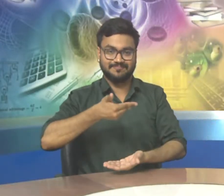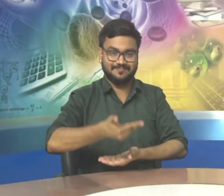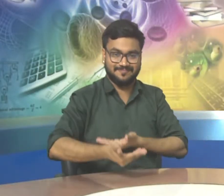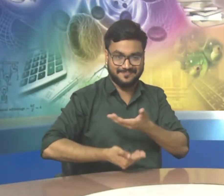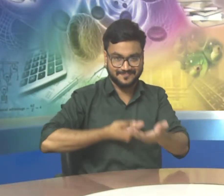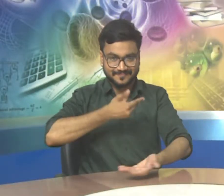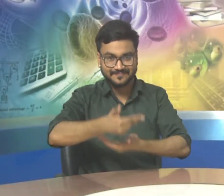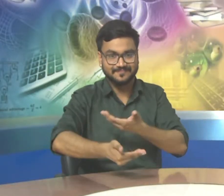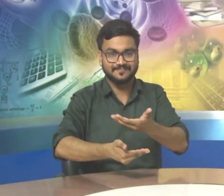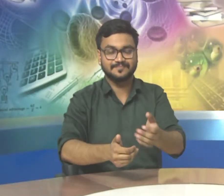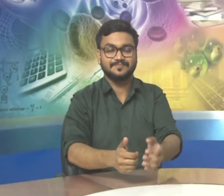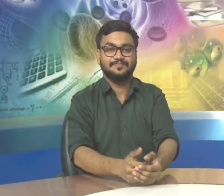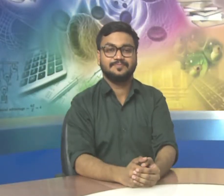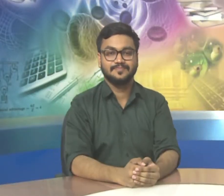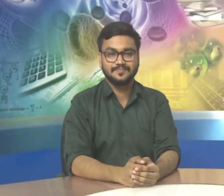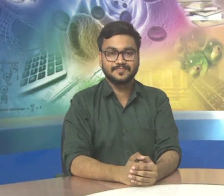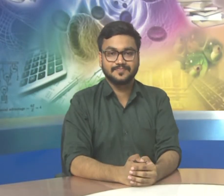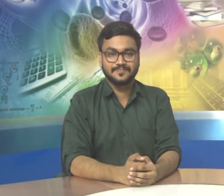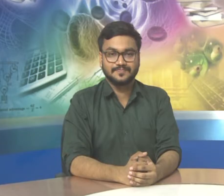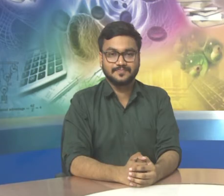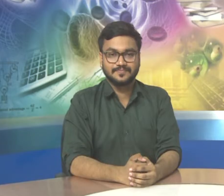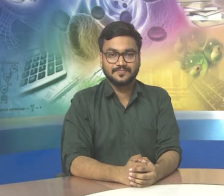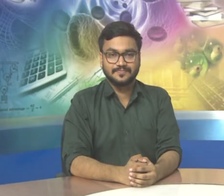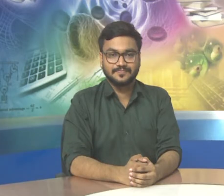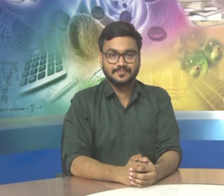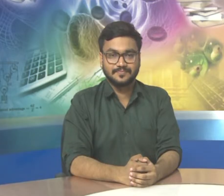Welcome back to our classes.